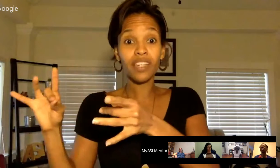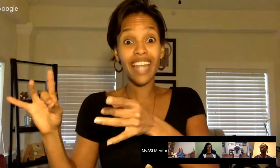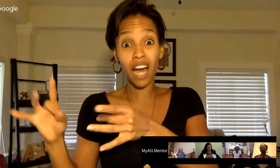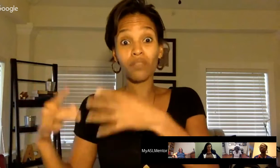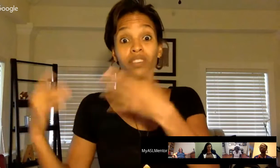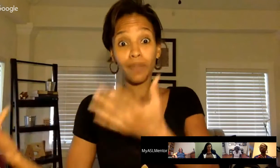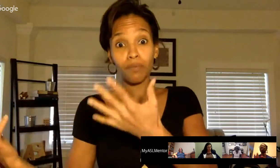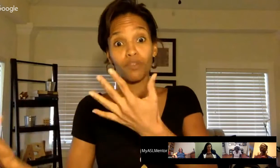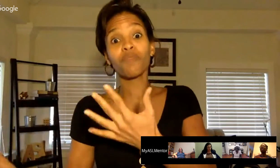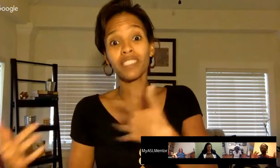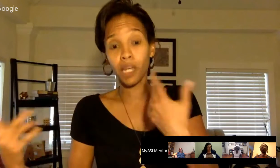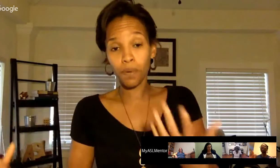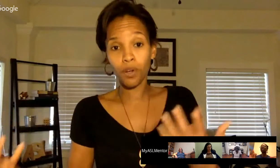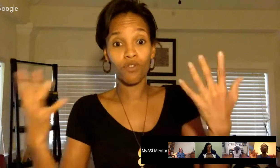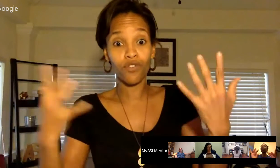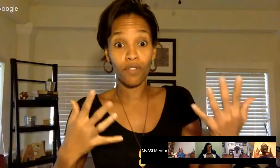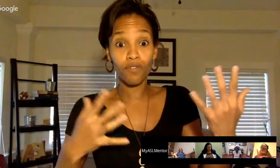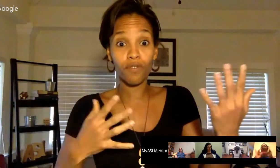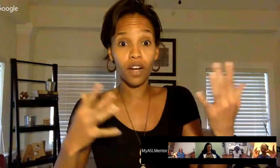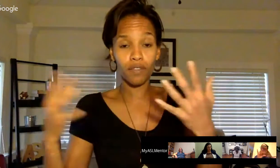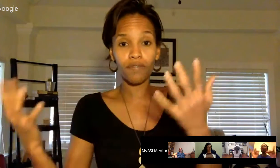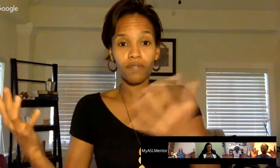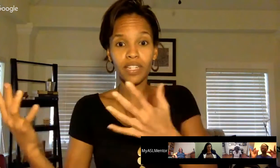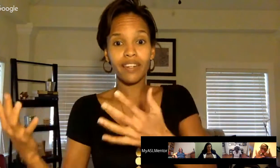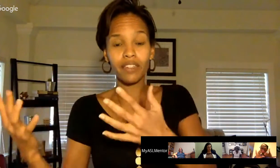noun. Noun, double movement, typical